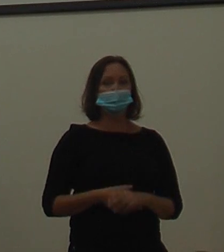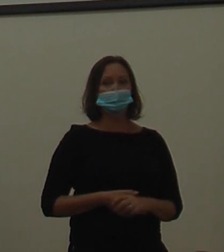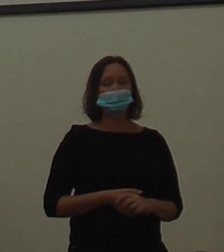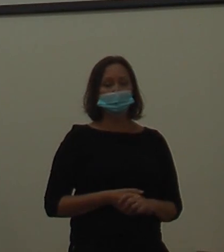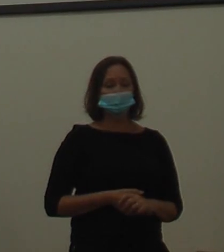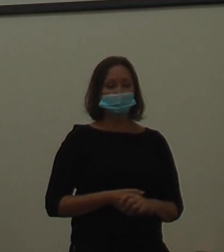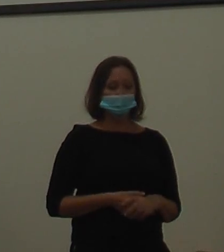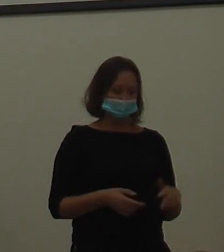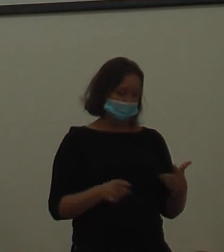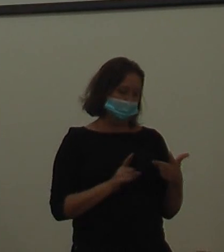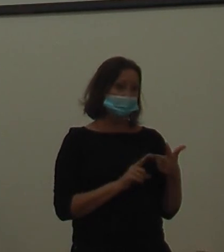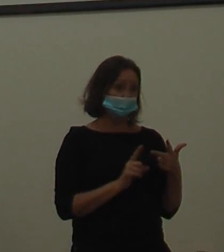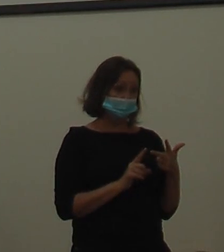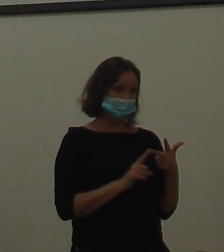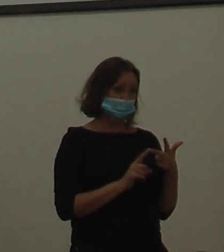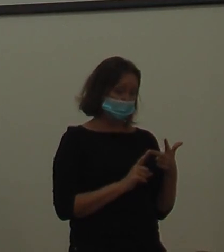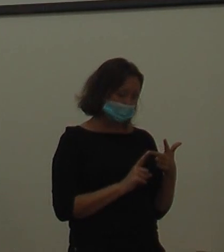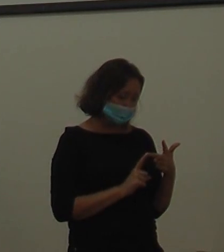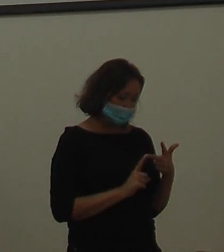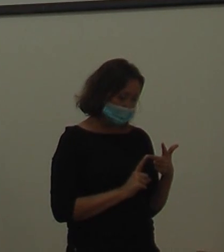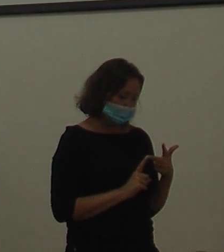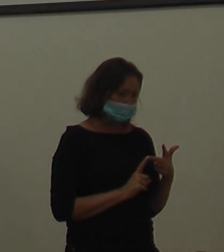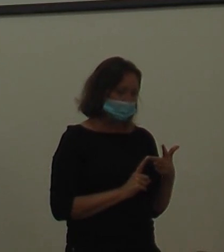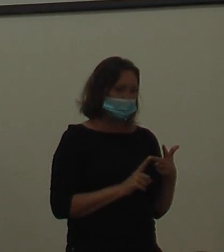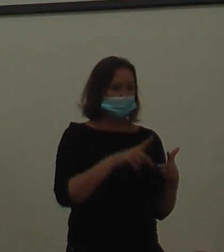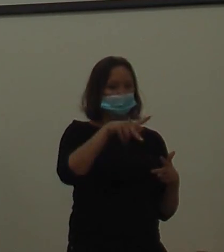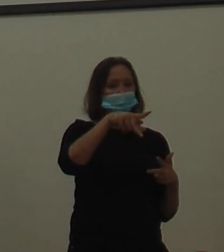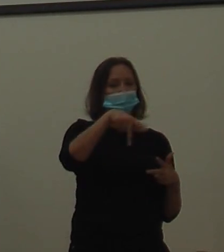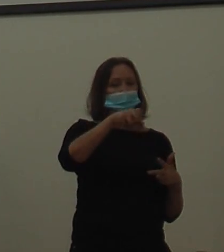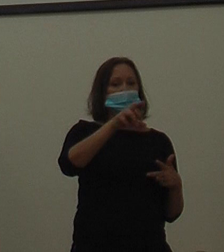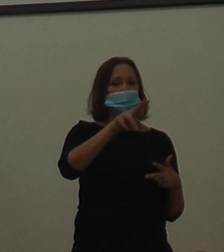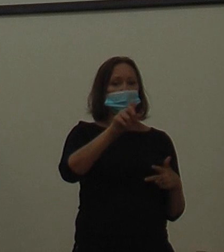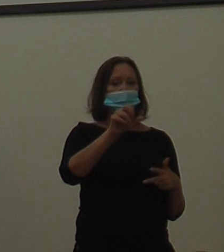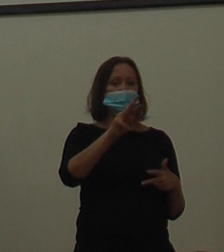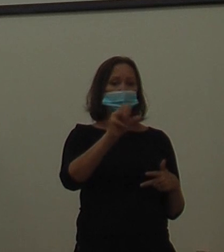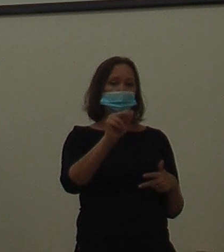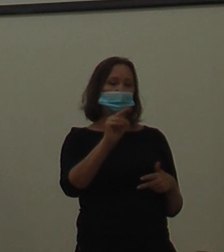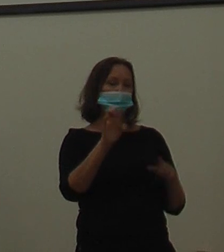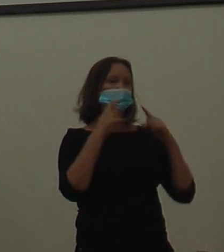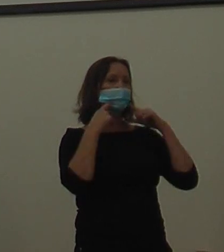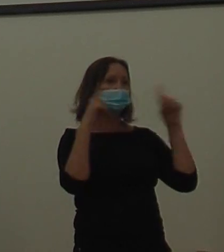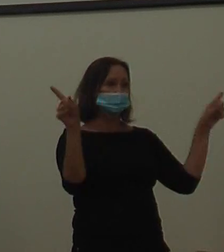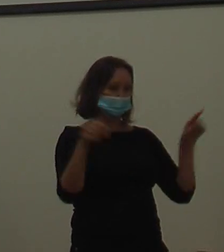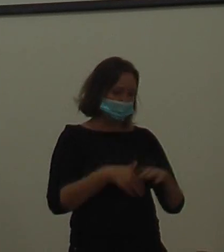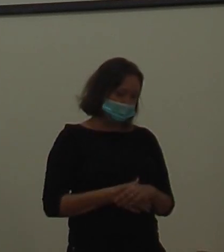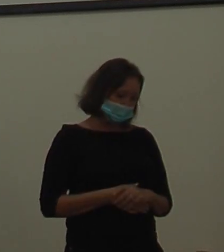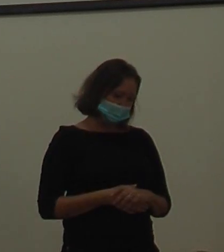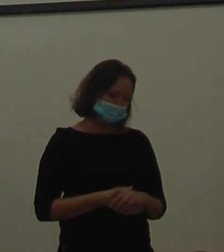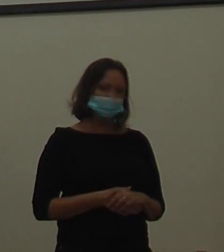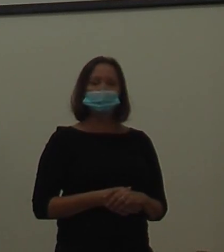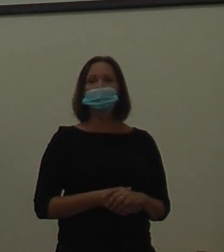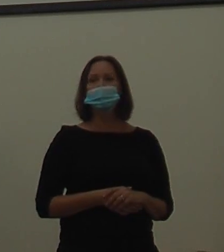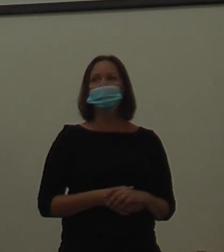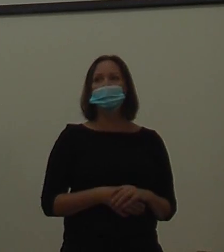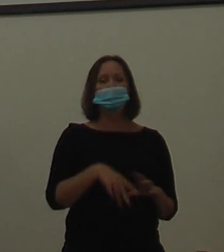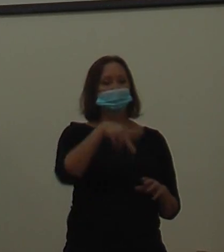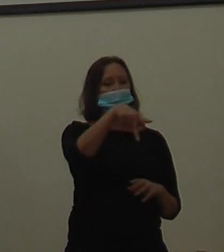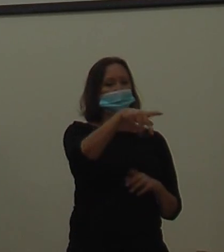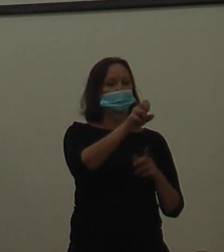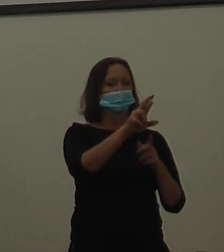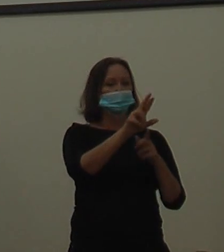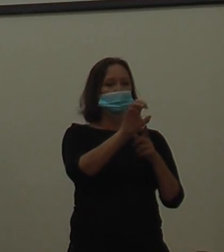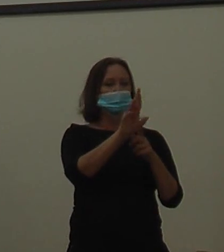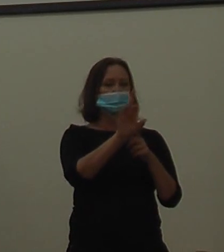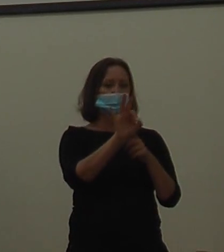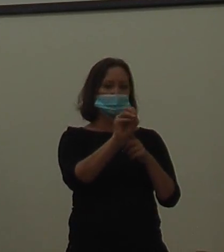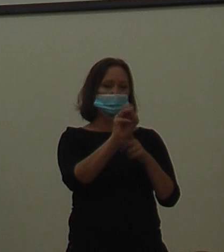And then third of all, we see the performance of Gideon. Now, you're going to have to go back and read the story because I